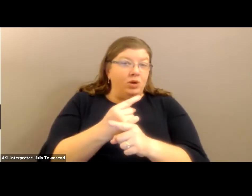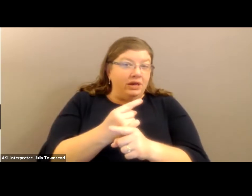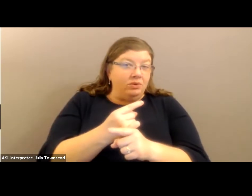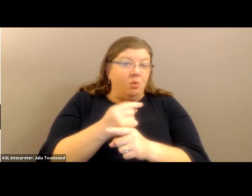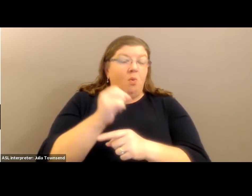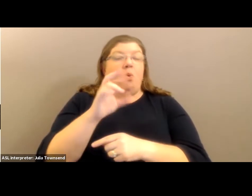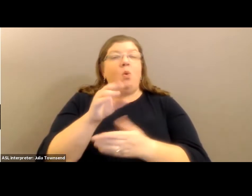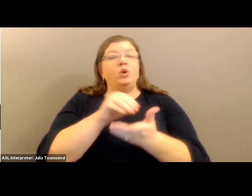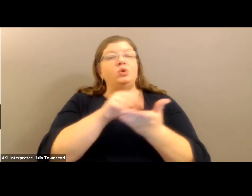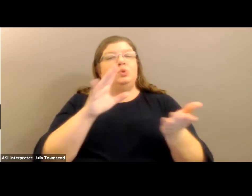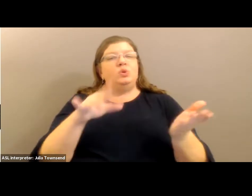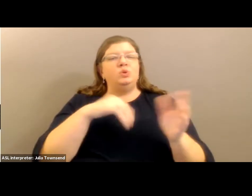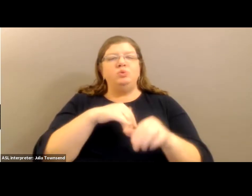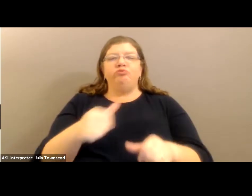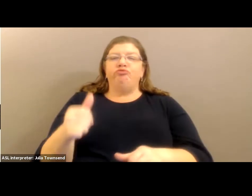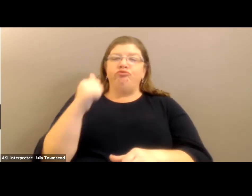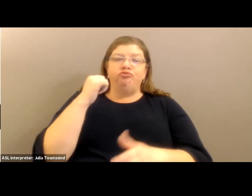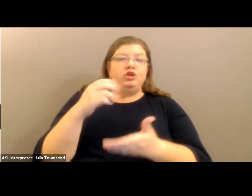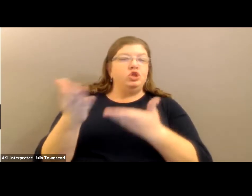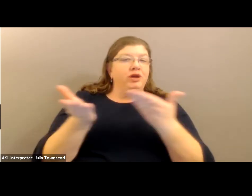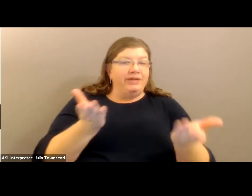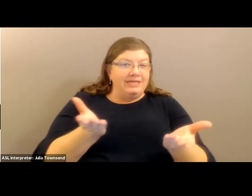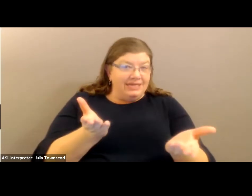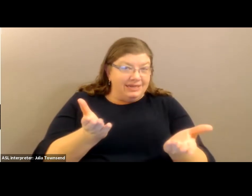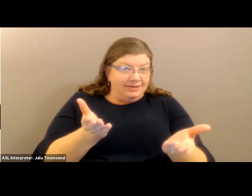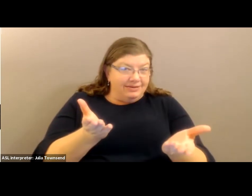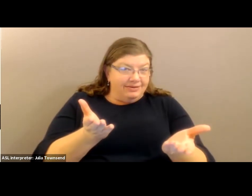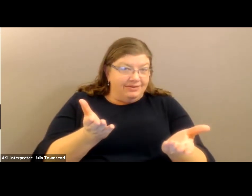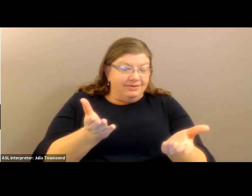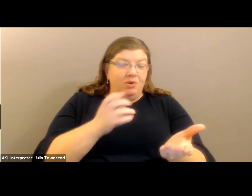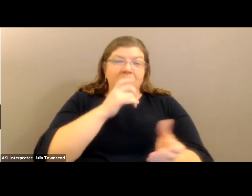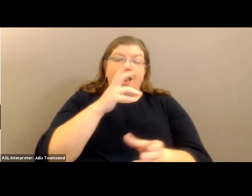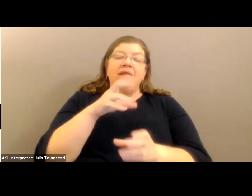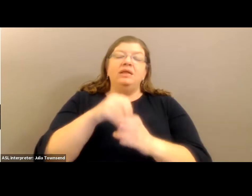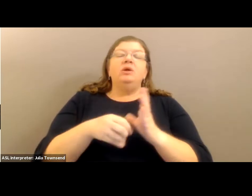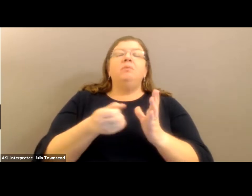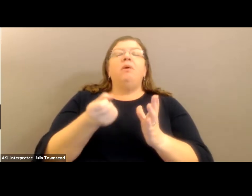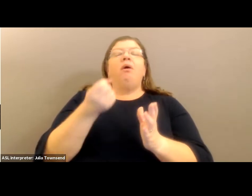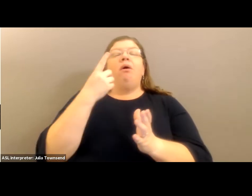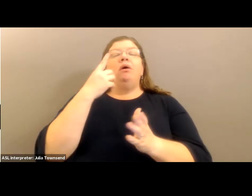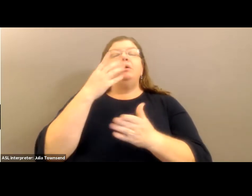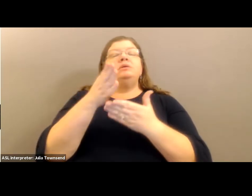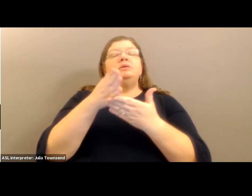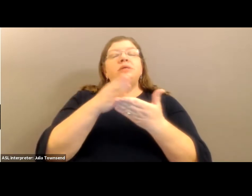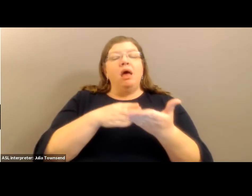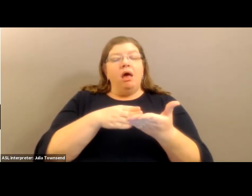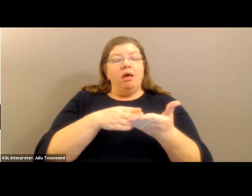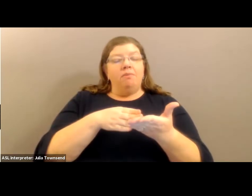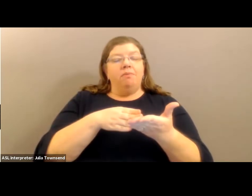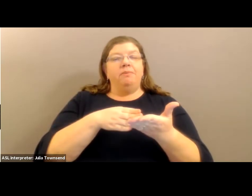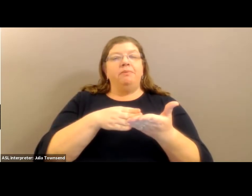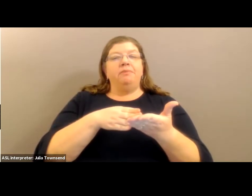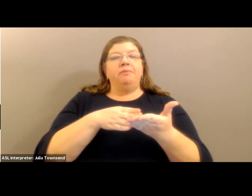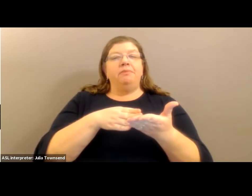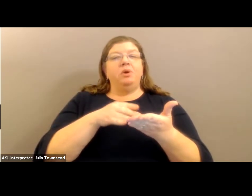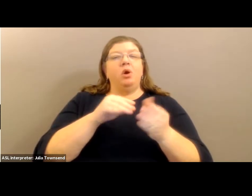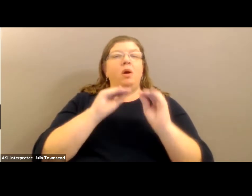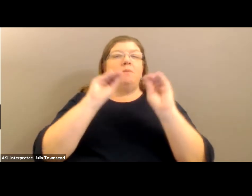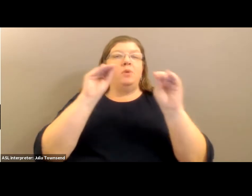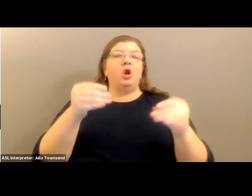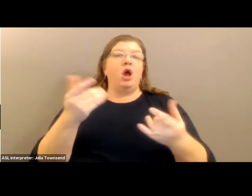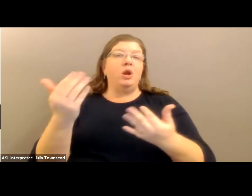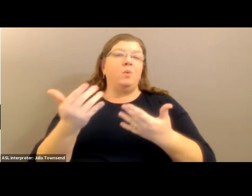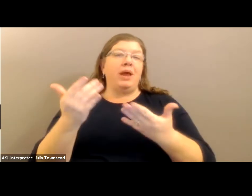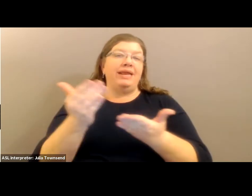or students who decline services are not included, but some are placed on a wait